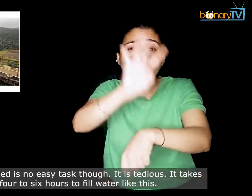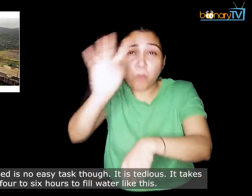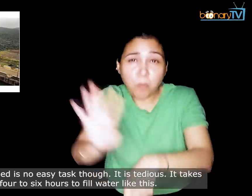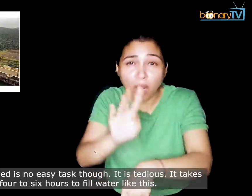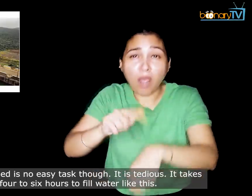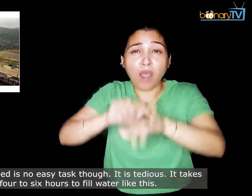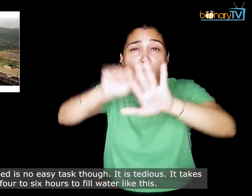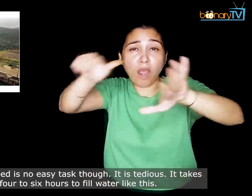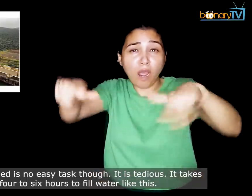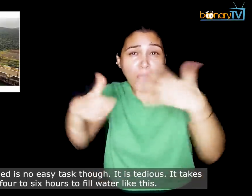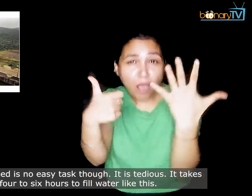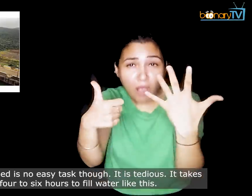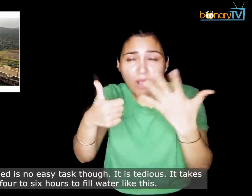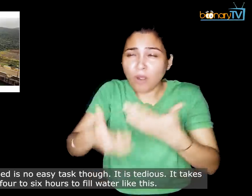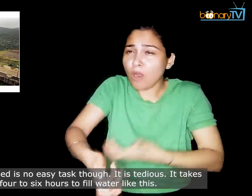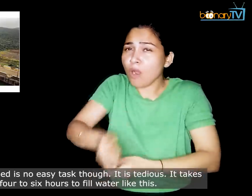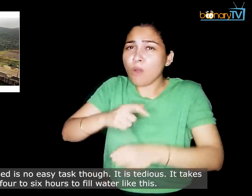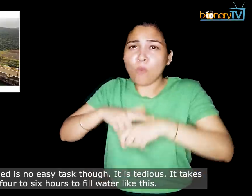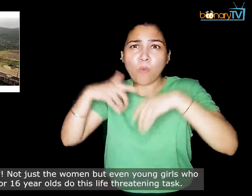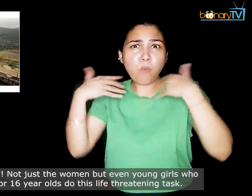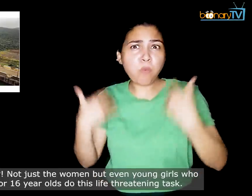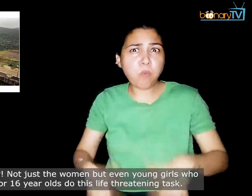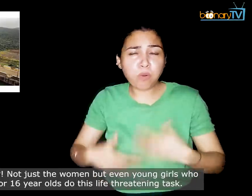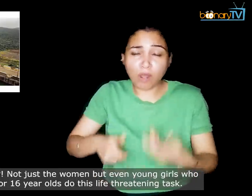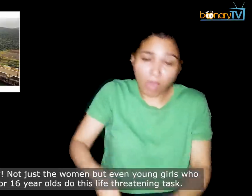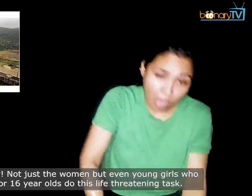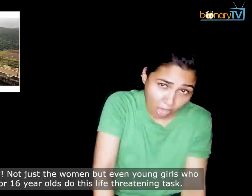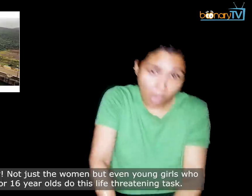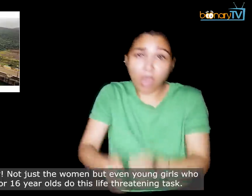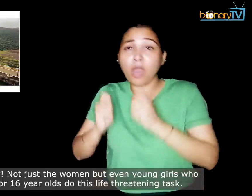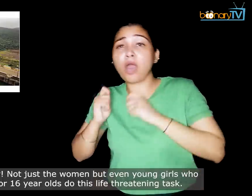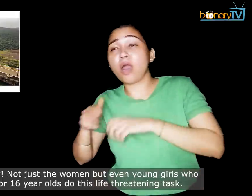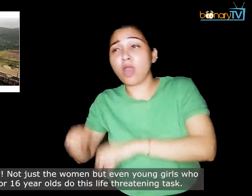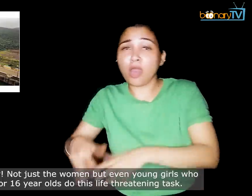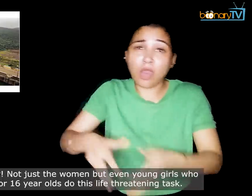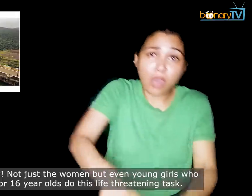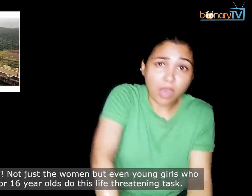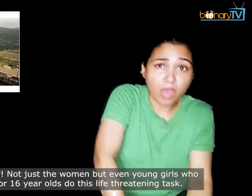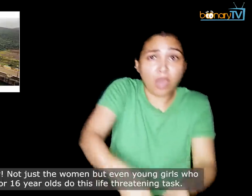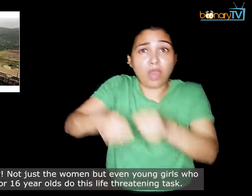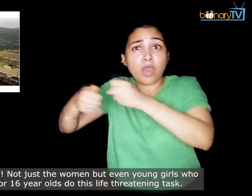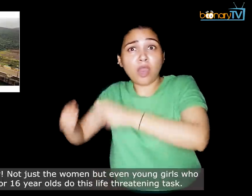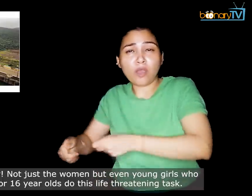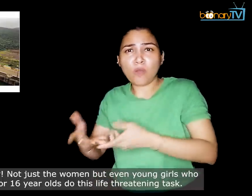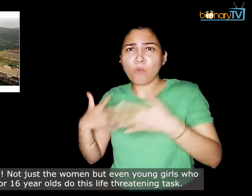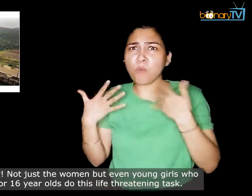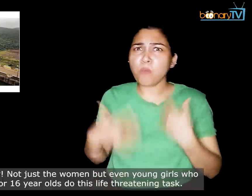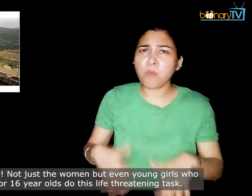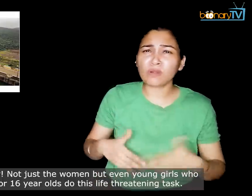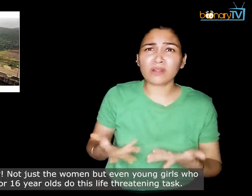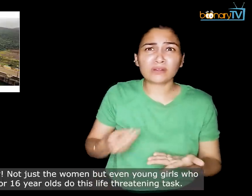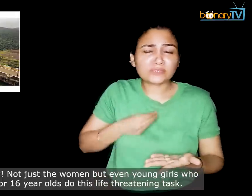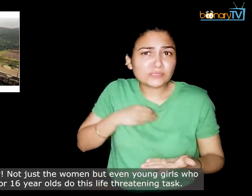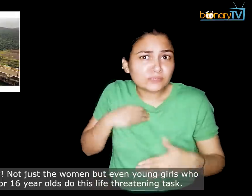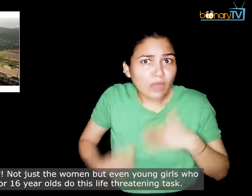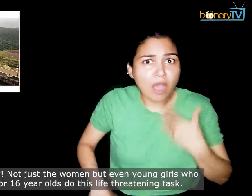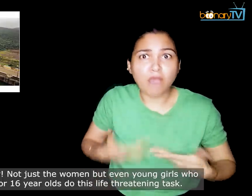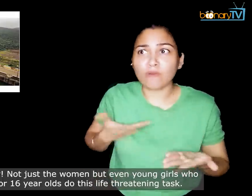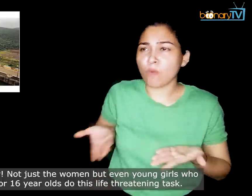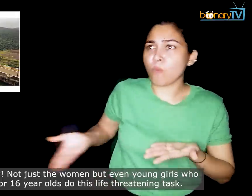4 to 6 hours to fill water like this. What an apathy. Not just the woman, but even